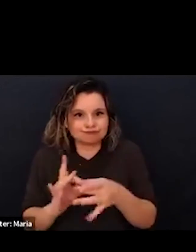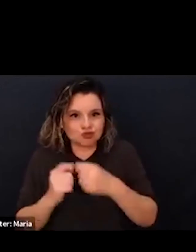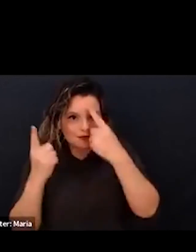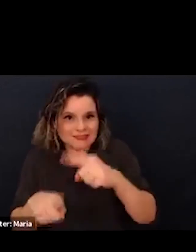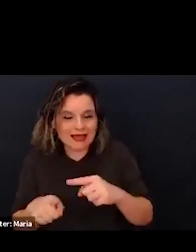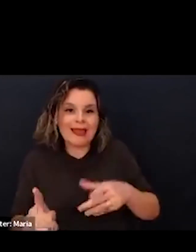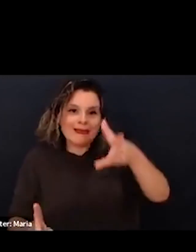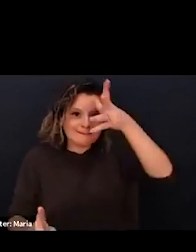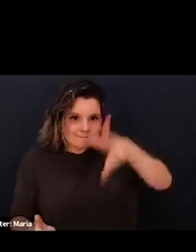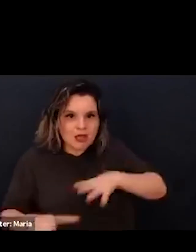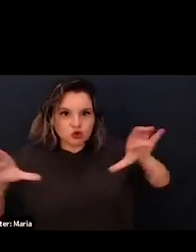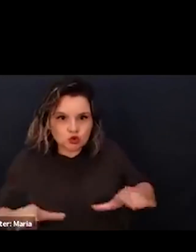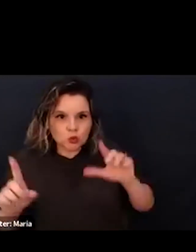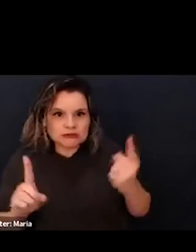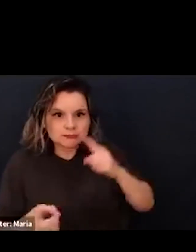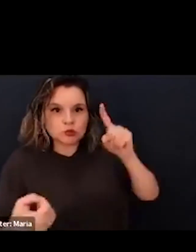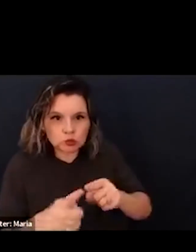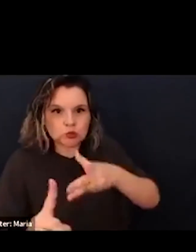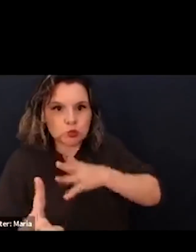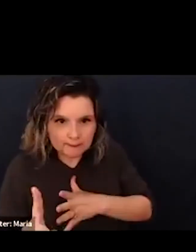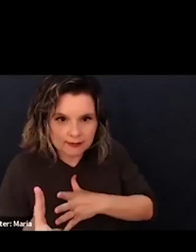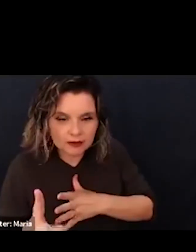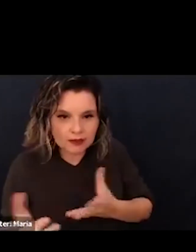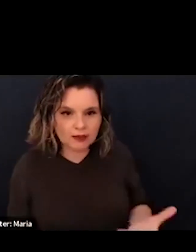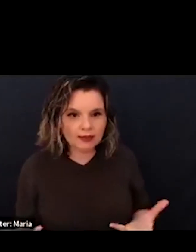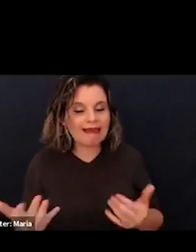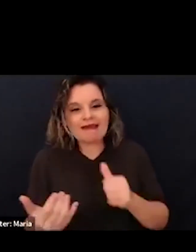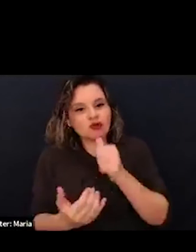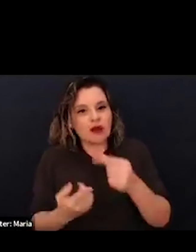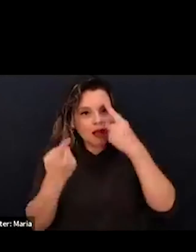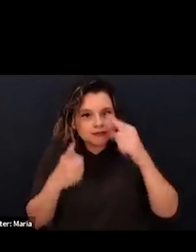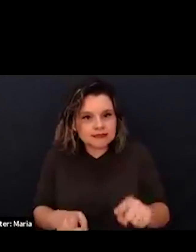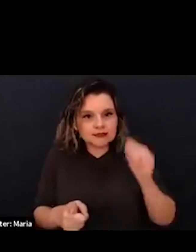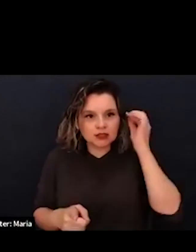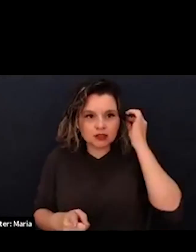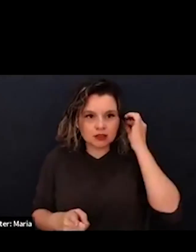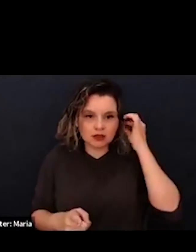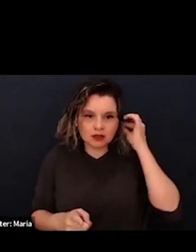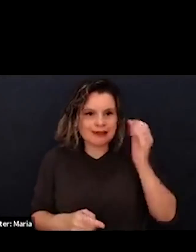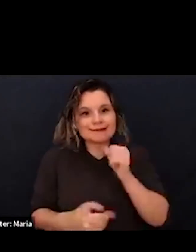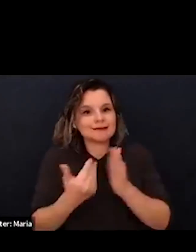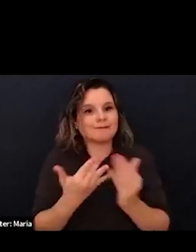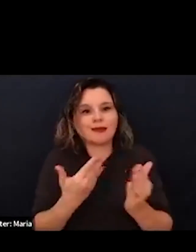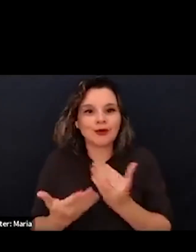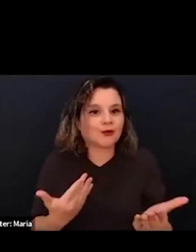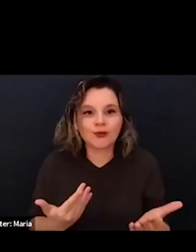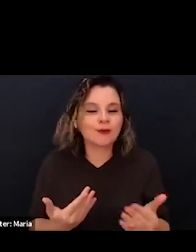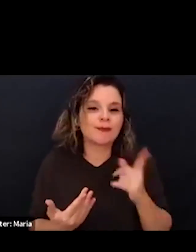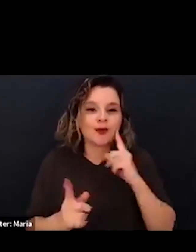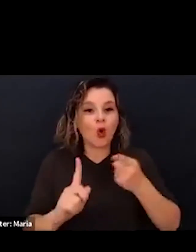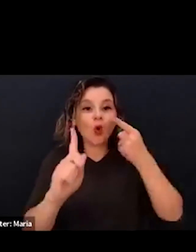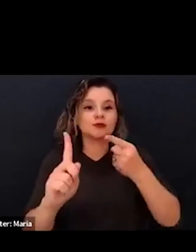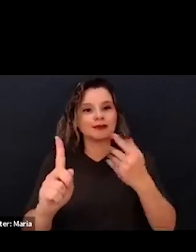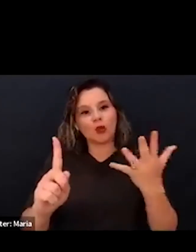doing something to women, and if they're not consenting, it doesn't really matter because ultimately they want